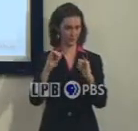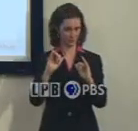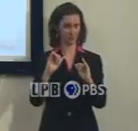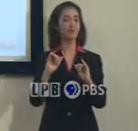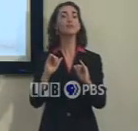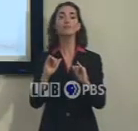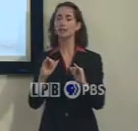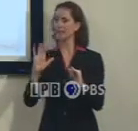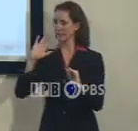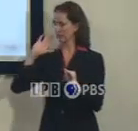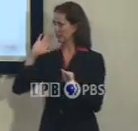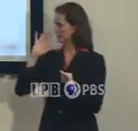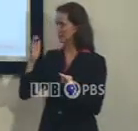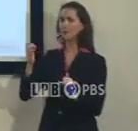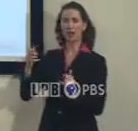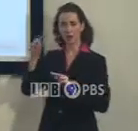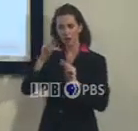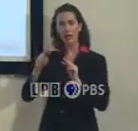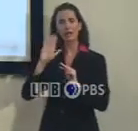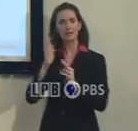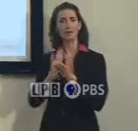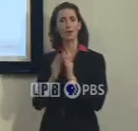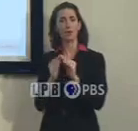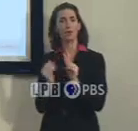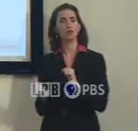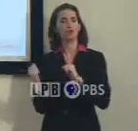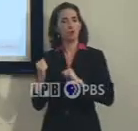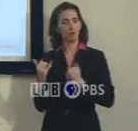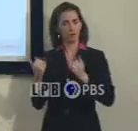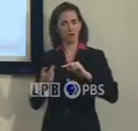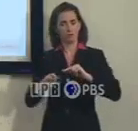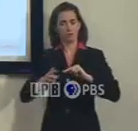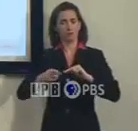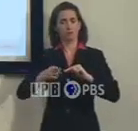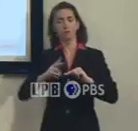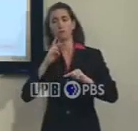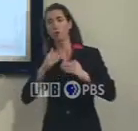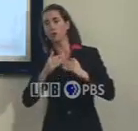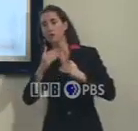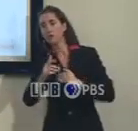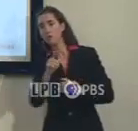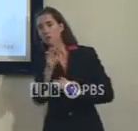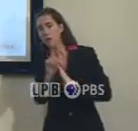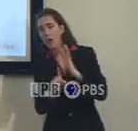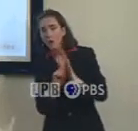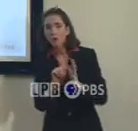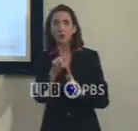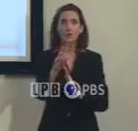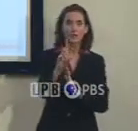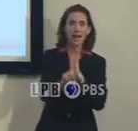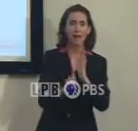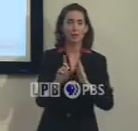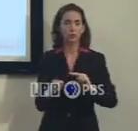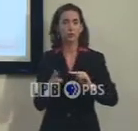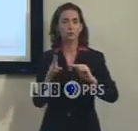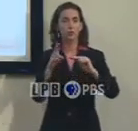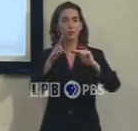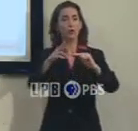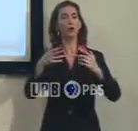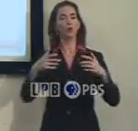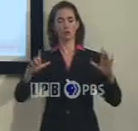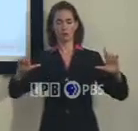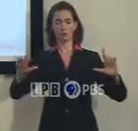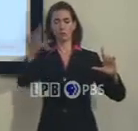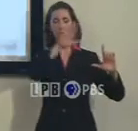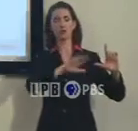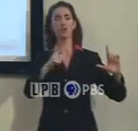show that it may be starting to strengthen or will strengthen over the course of the next 24 to 36 hours as it moves further into the Gulf of Mexico